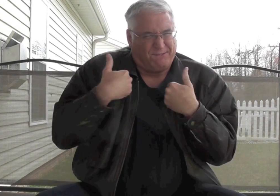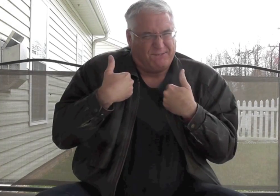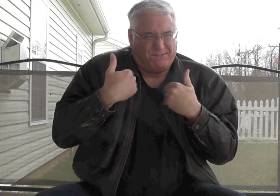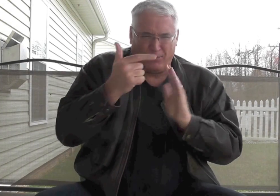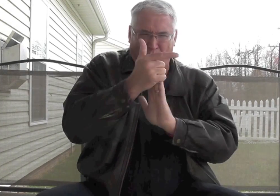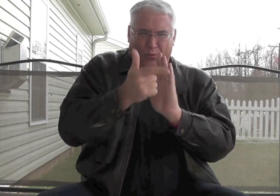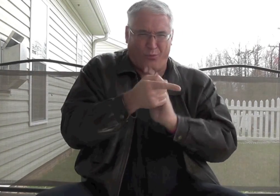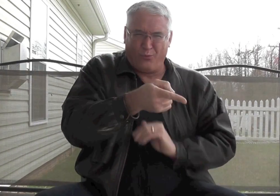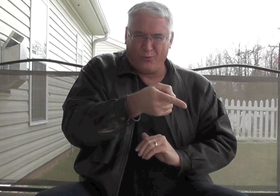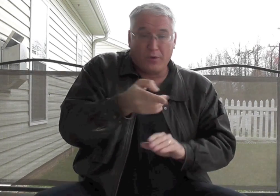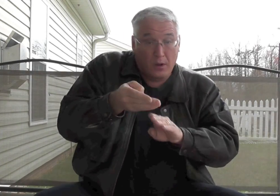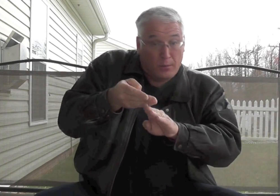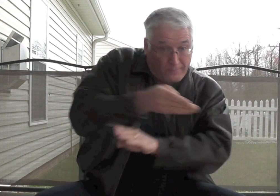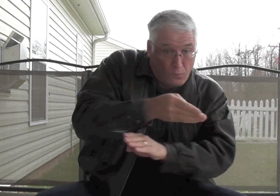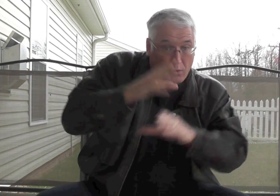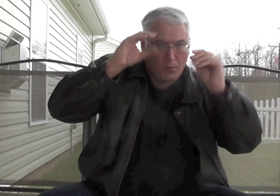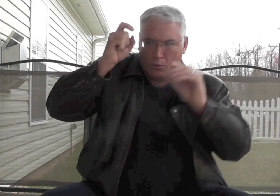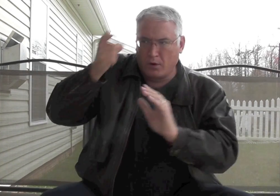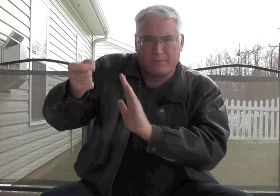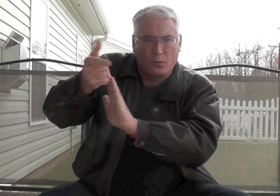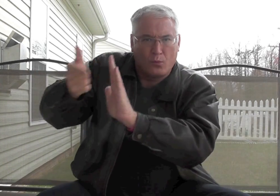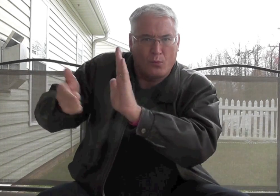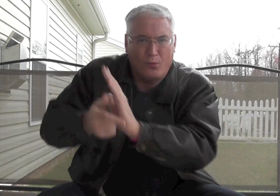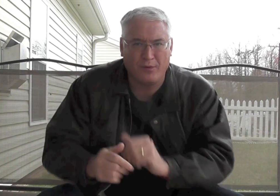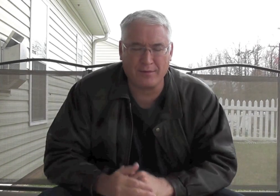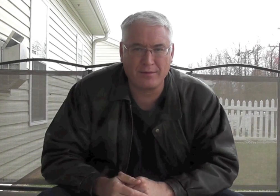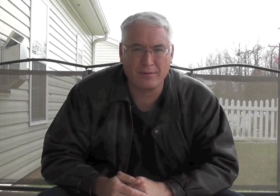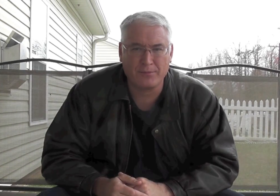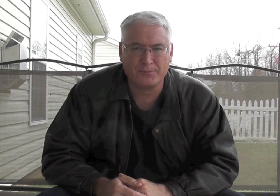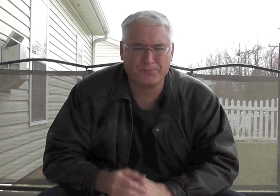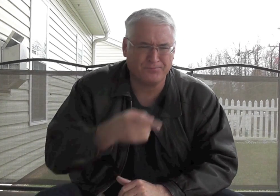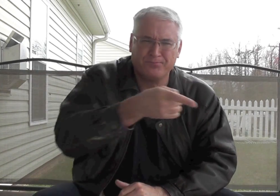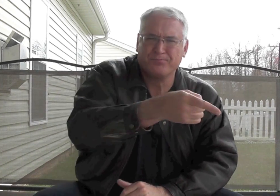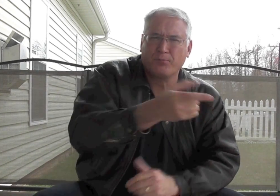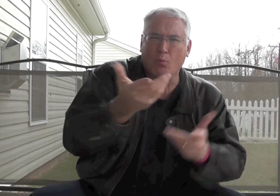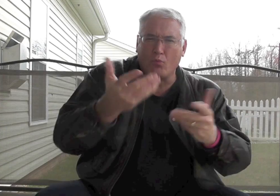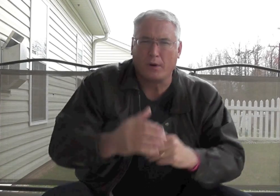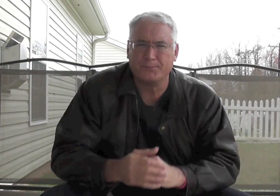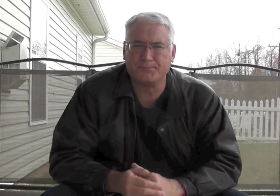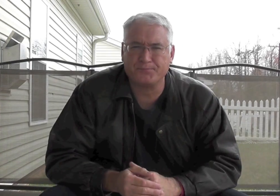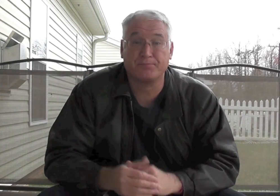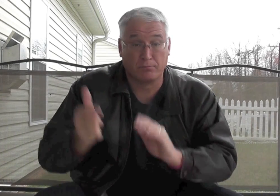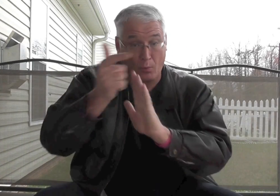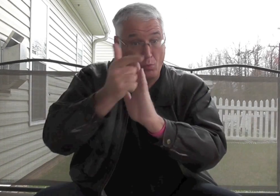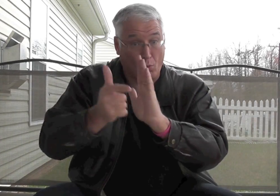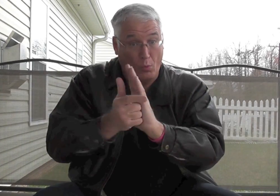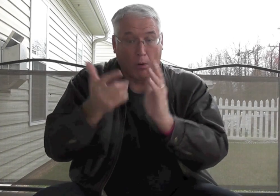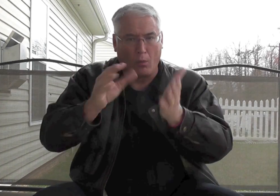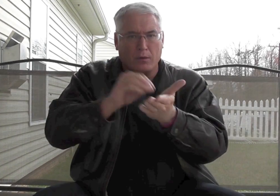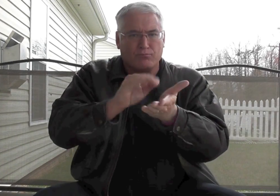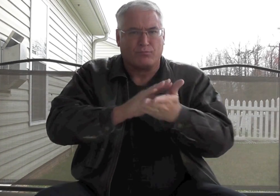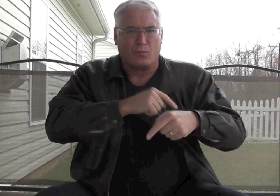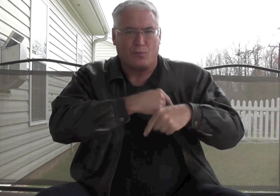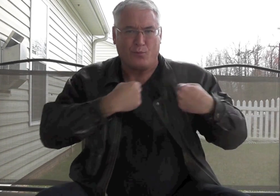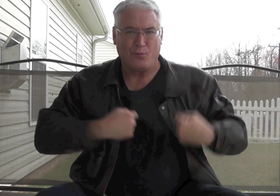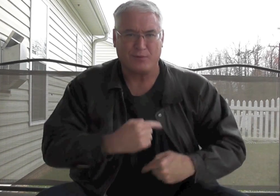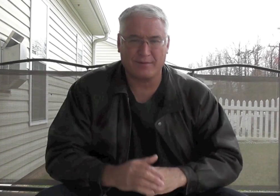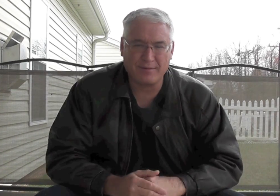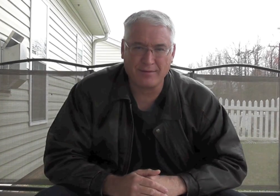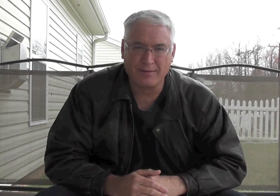law. There is the law that people have before Moses gave it to them. Well, how could this be? Well, the law is written on